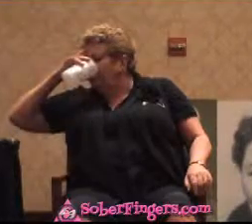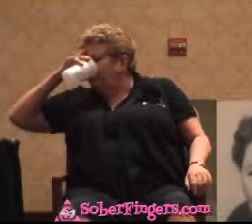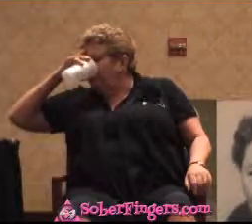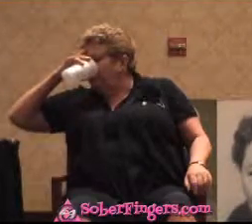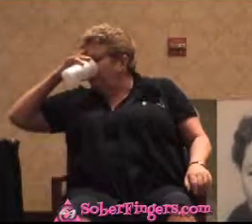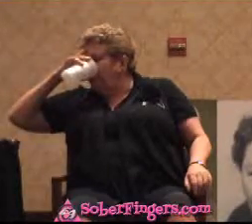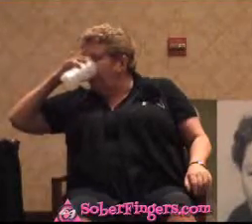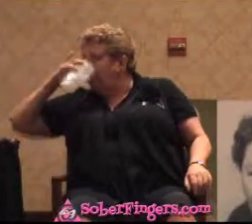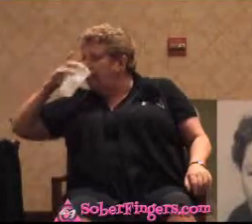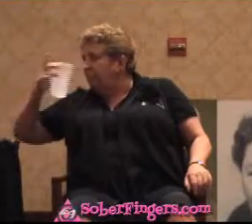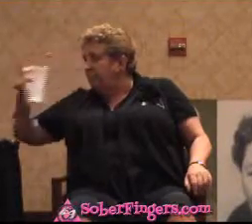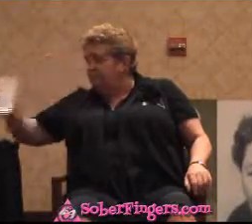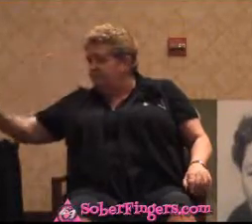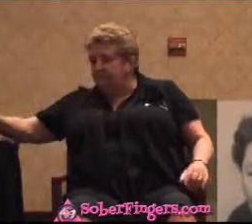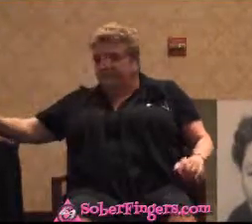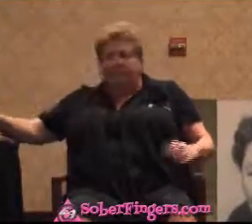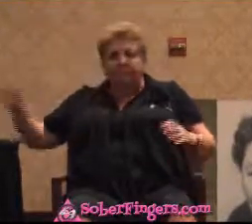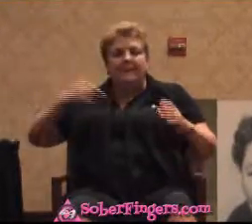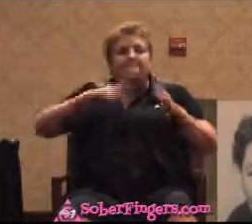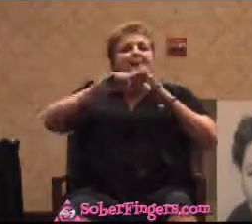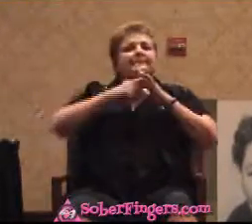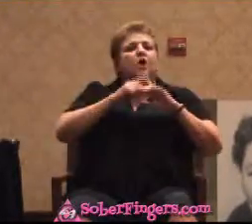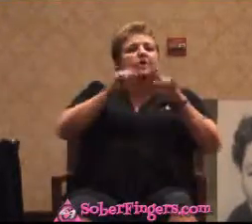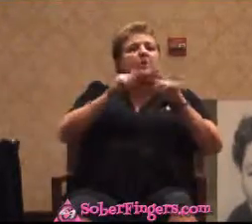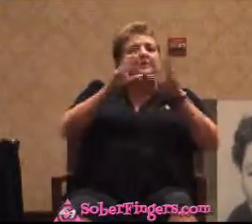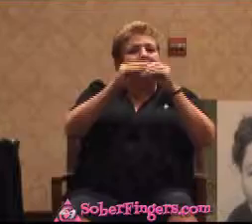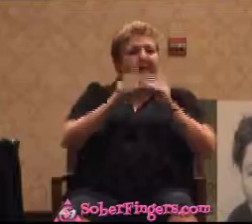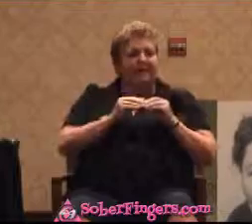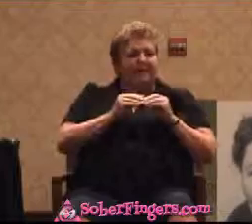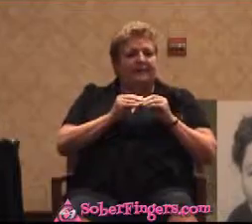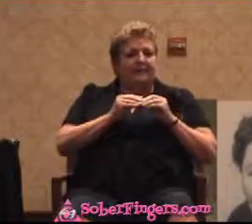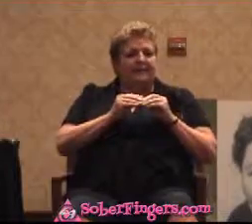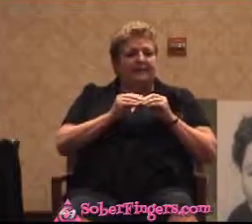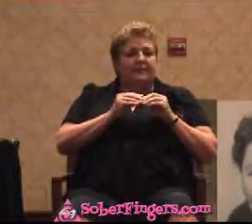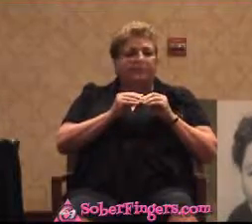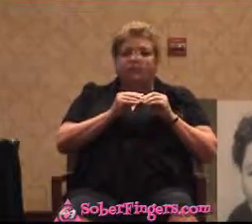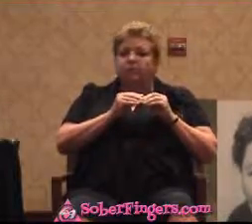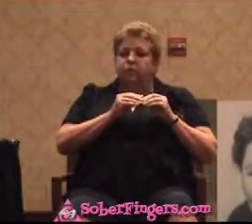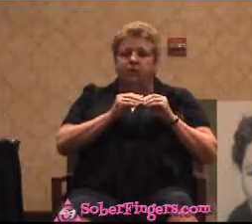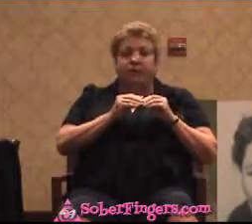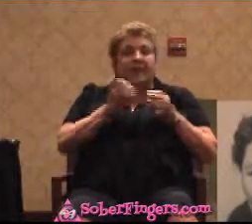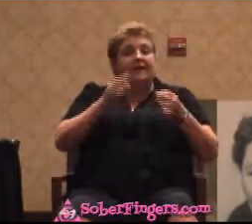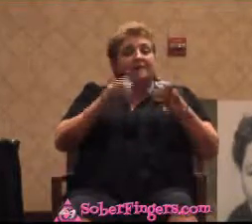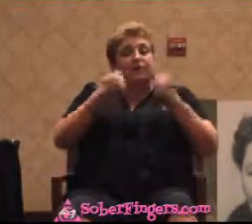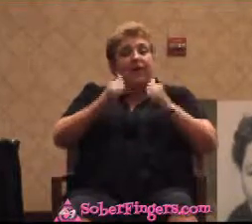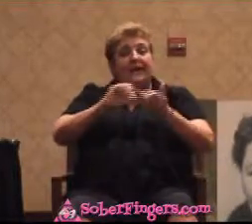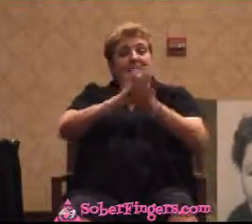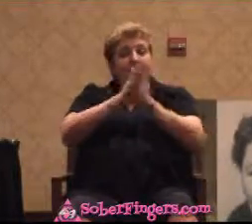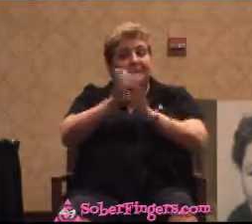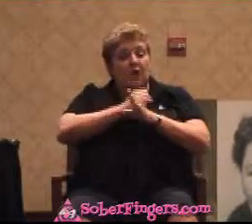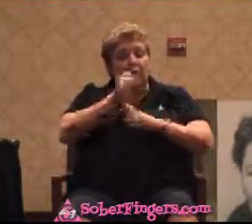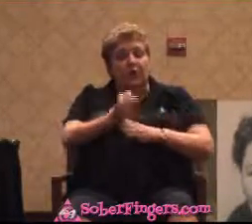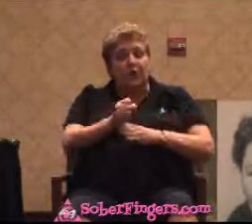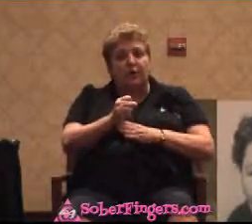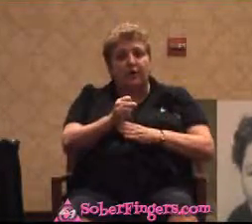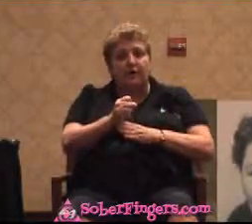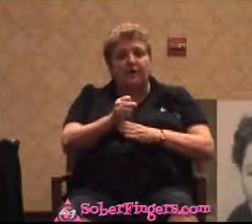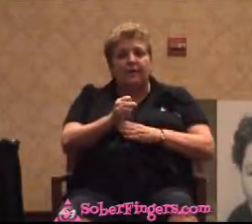I started going to meetings and I didn't have any. See, I'm the wrong person to talk to. If you try to get sober, you say you can't get sober because you don't have nowhere to live. I didn't